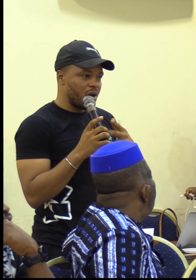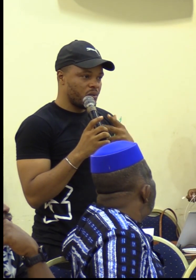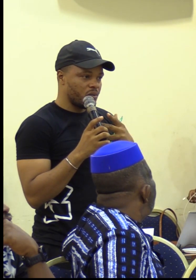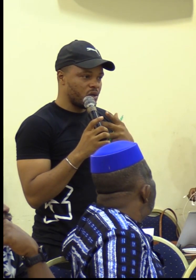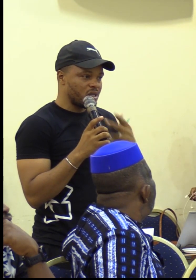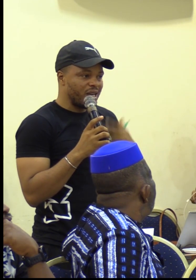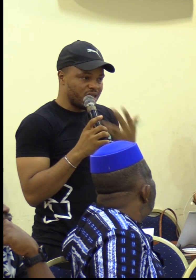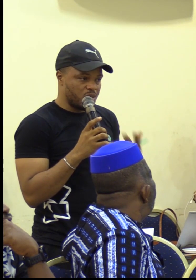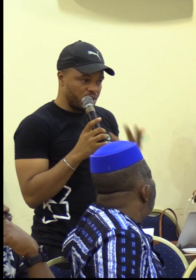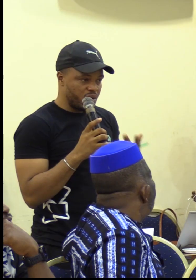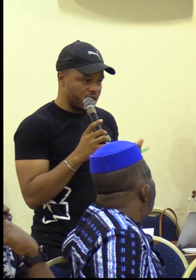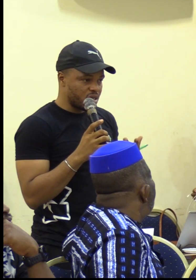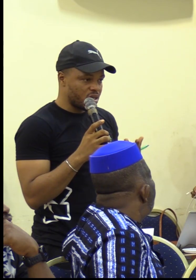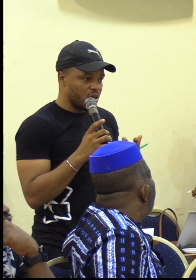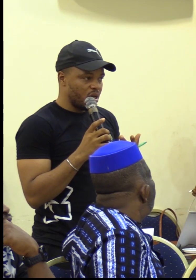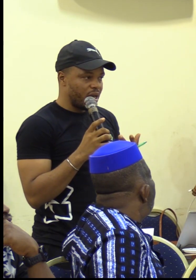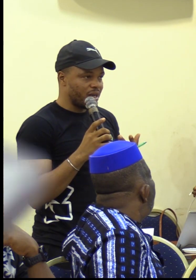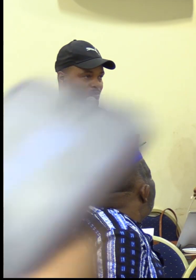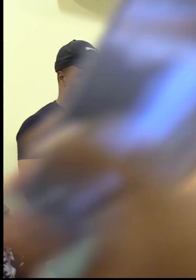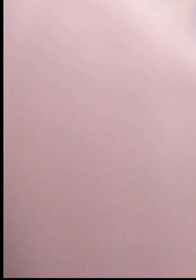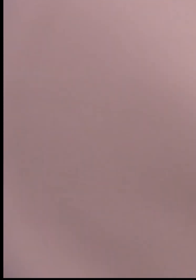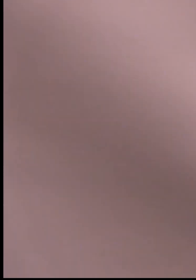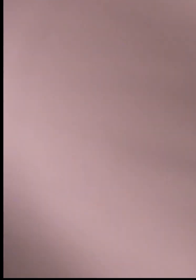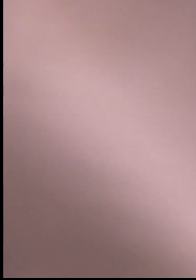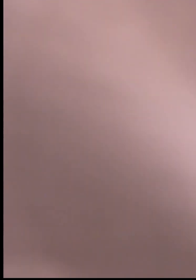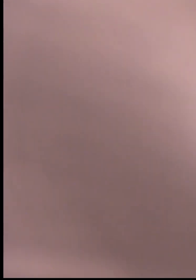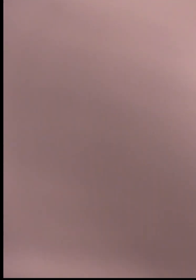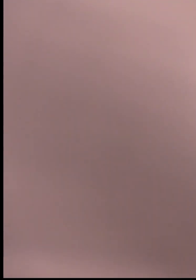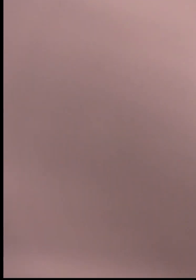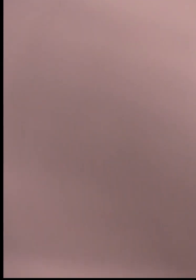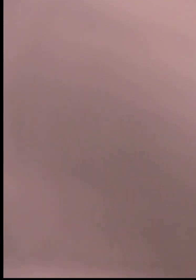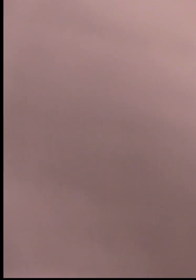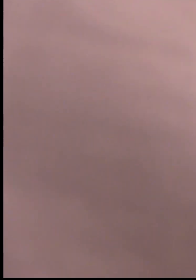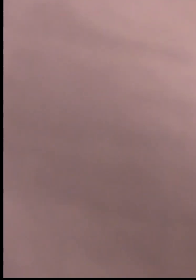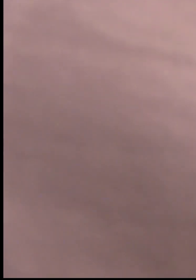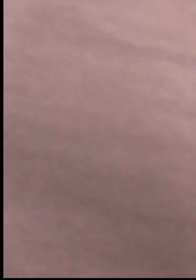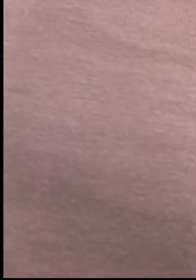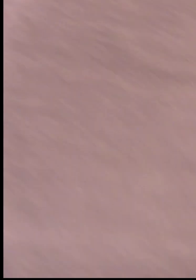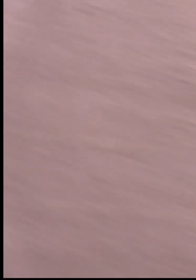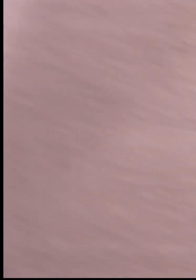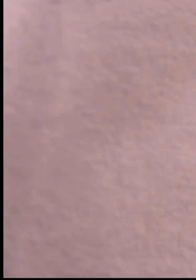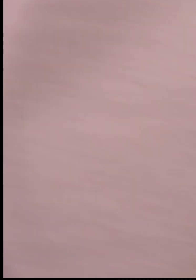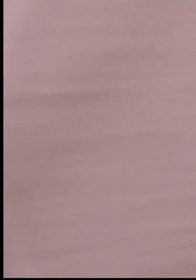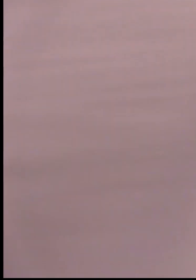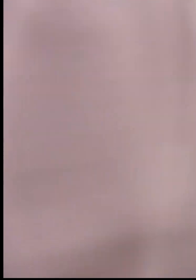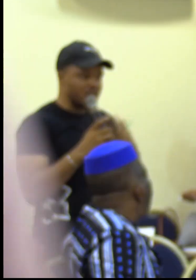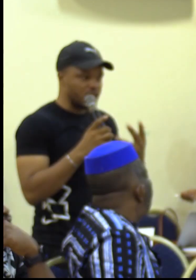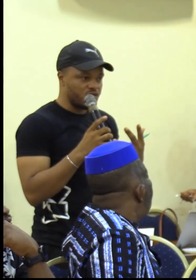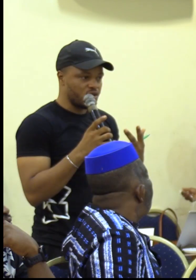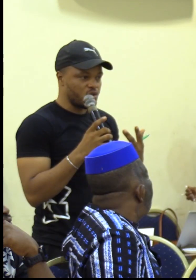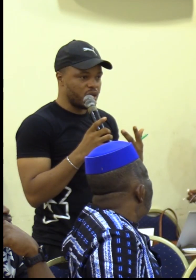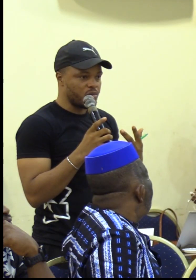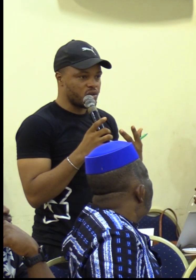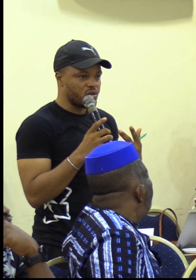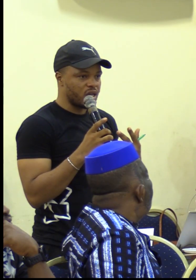how does that experience make you integrate more? Like, what is that unique thing that